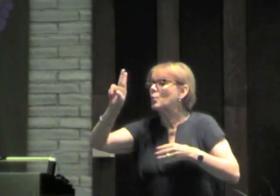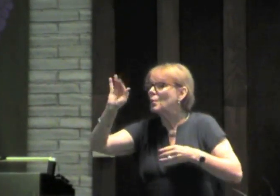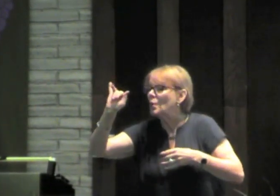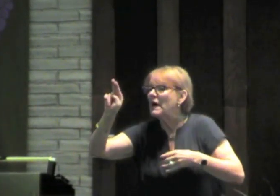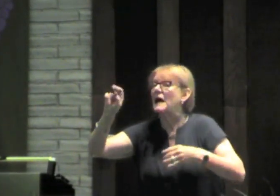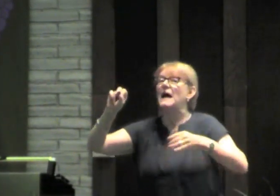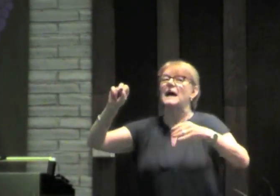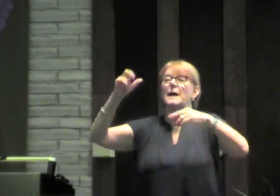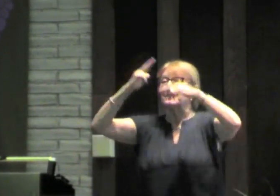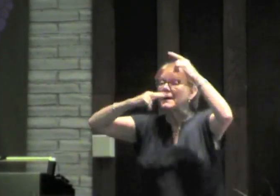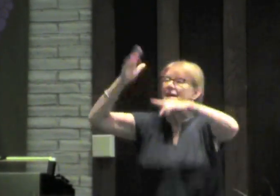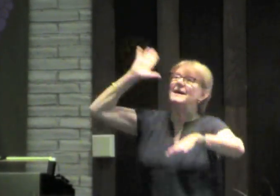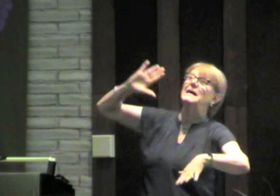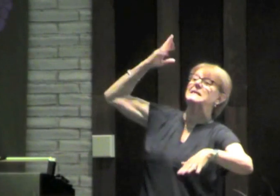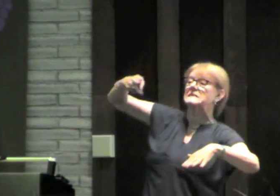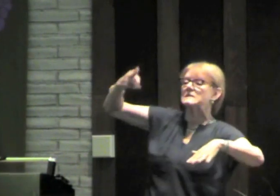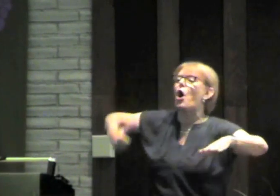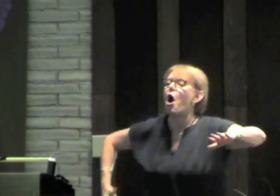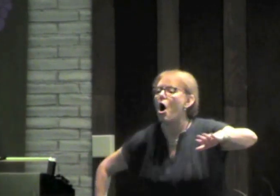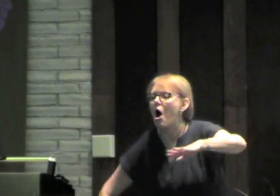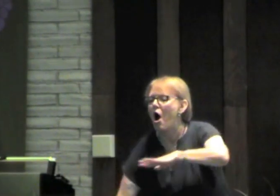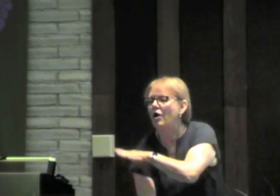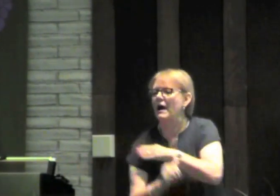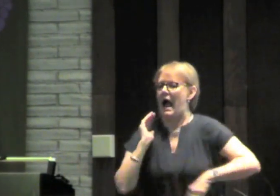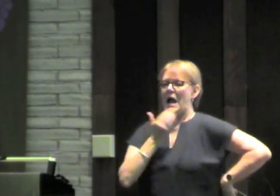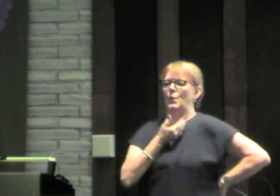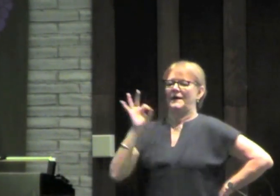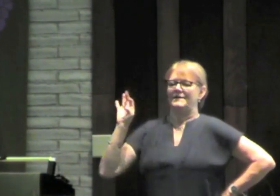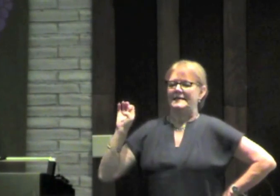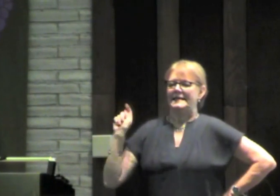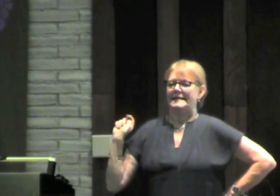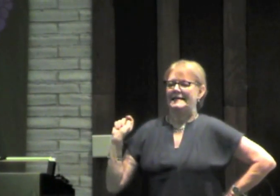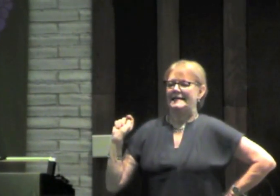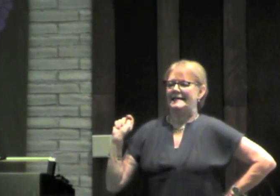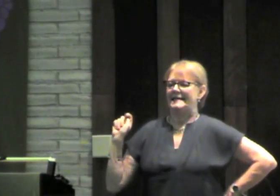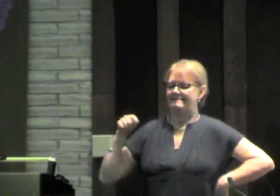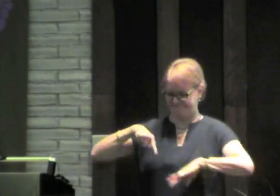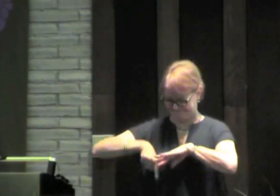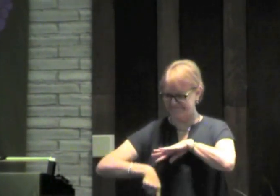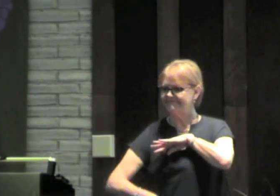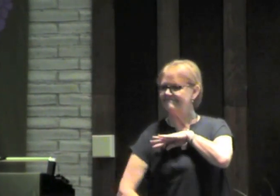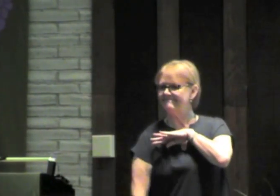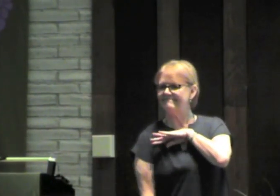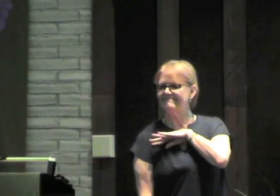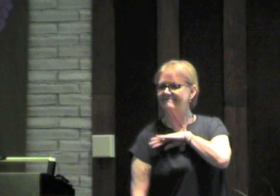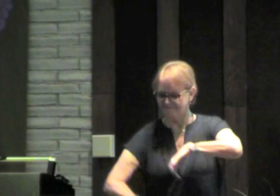everything in this part of town was historical and ruins.